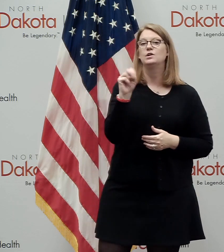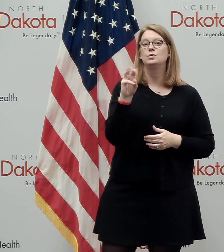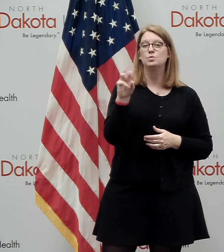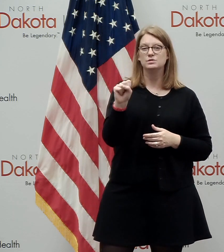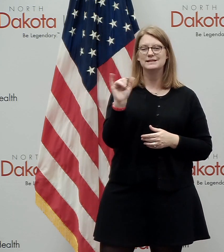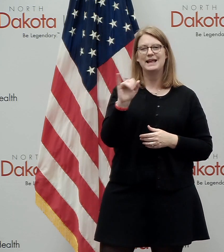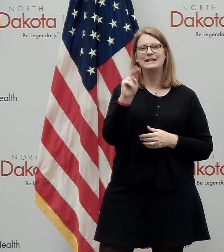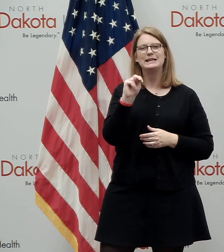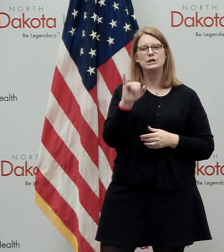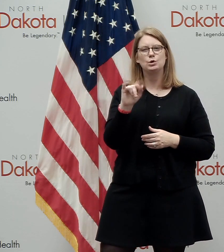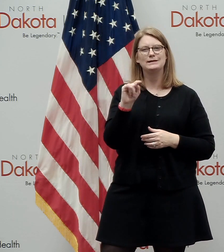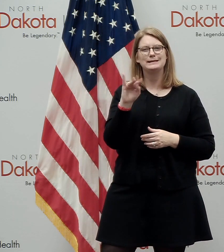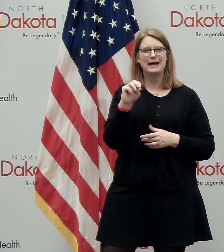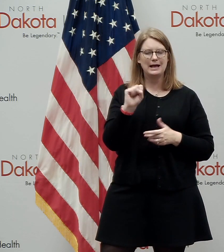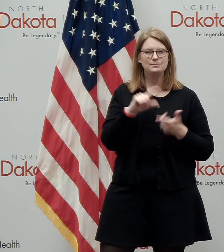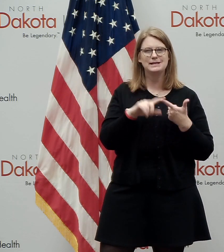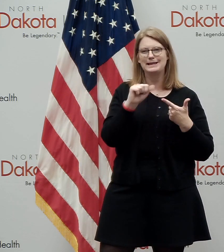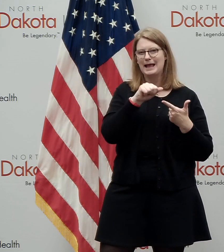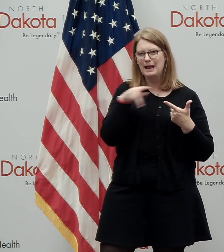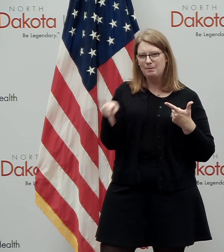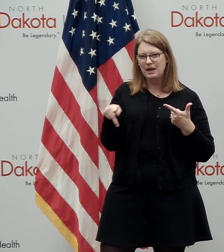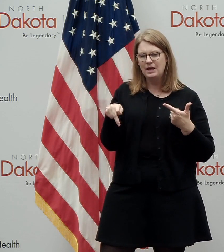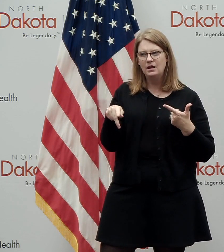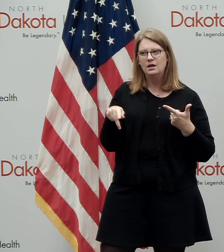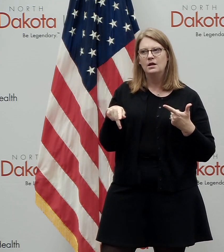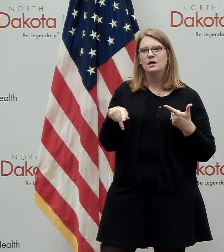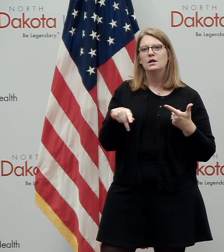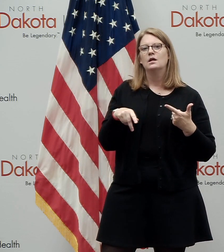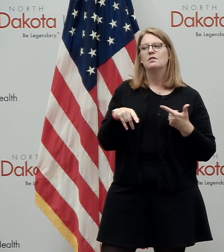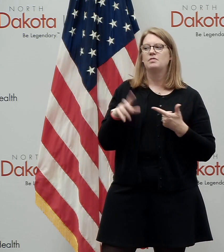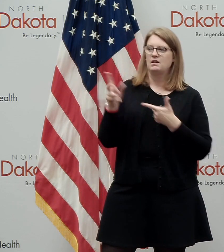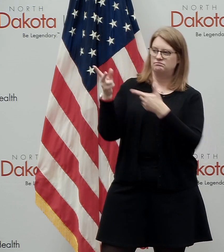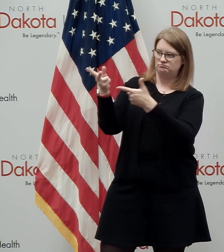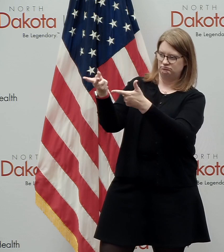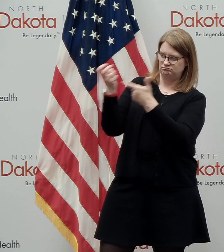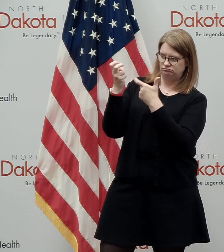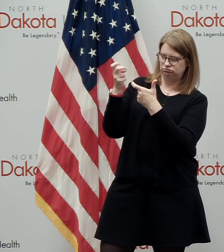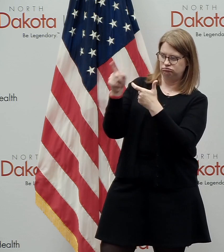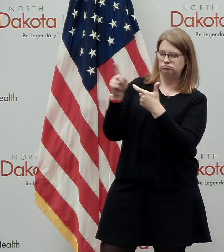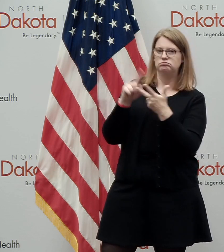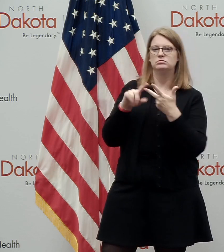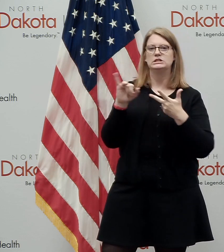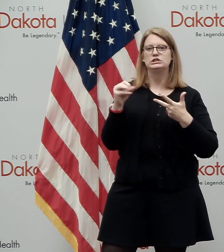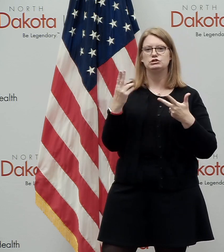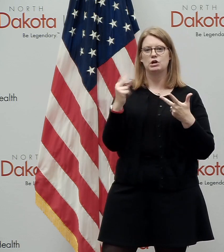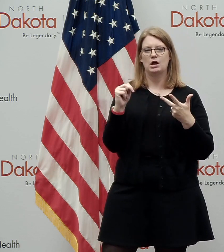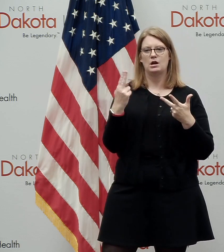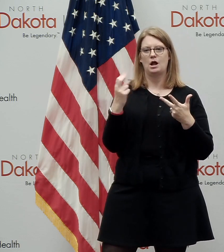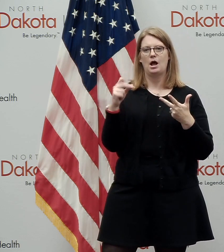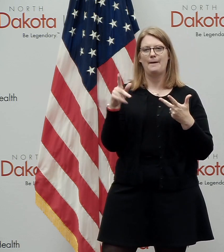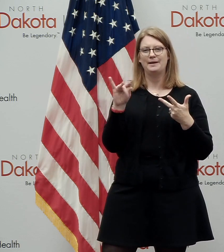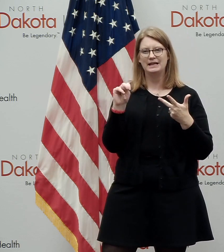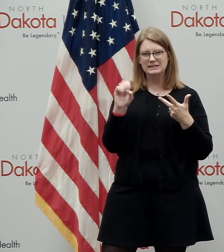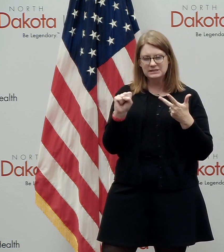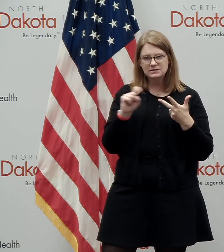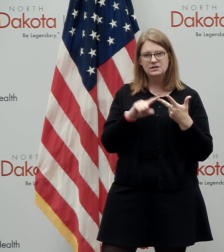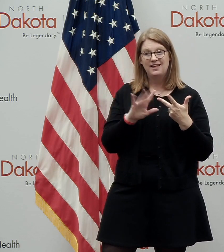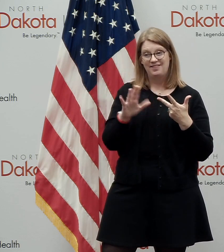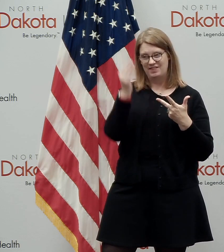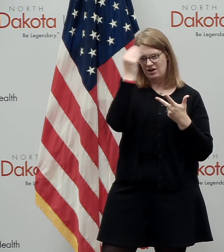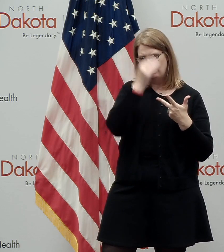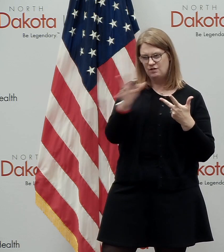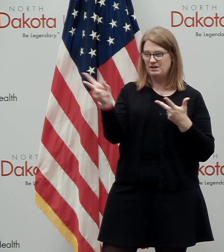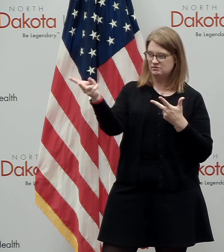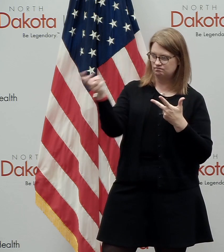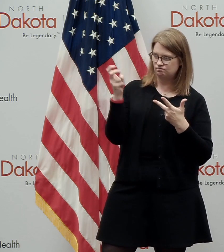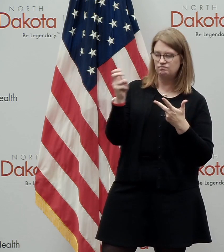New York Times and AP, have pulled data from the COVID Tracking Project. Johns Hopkins pulls their data